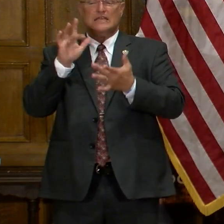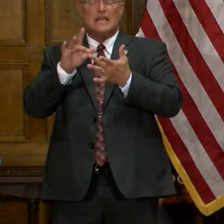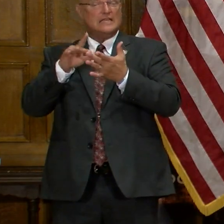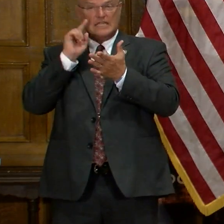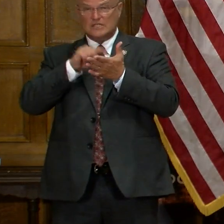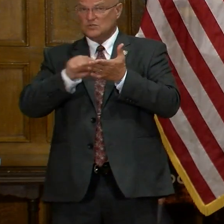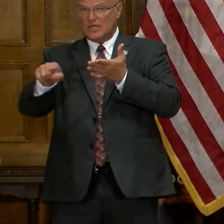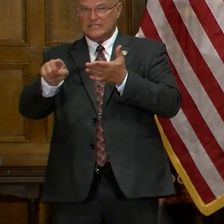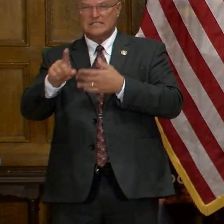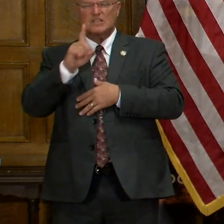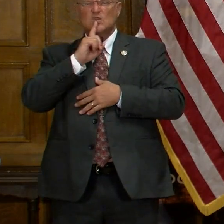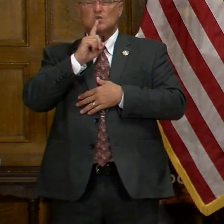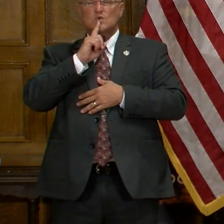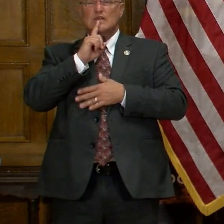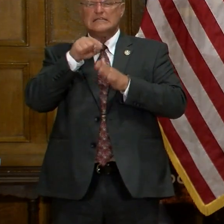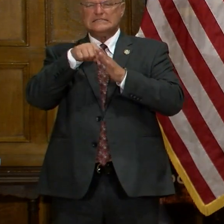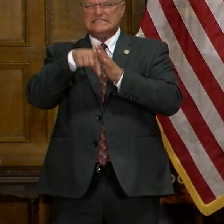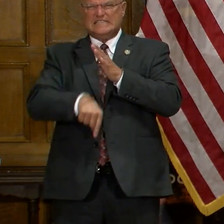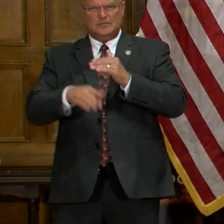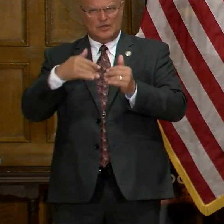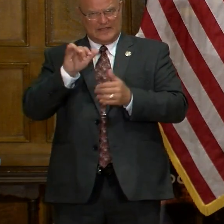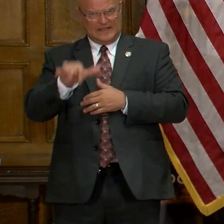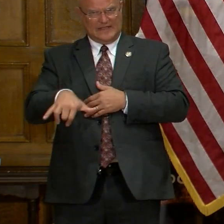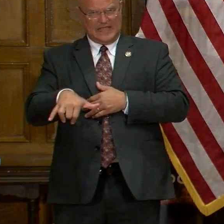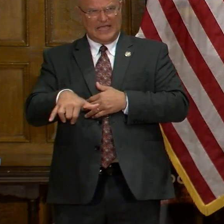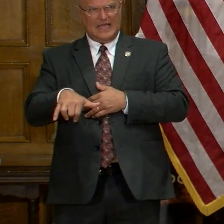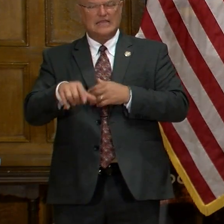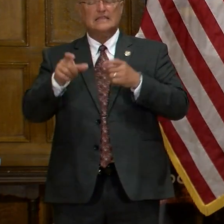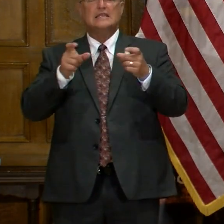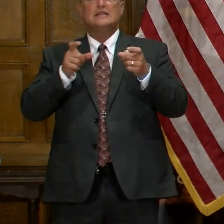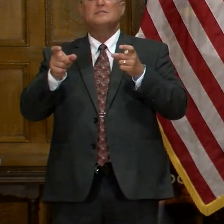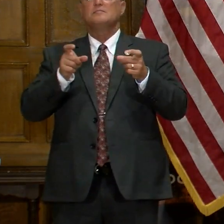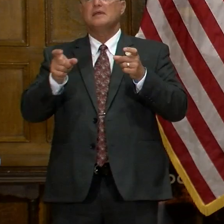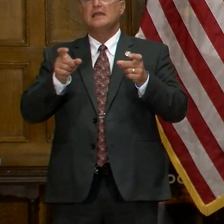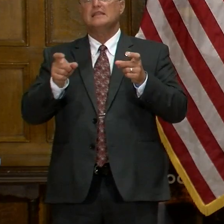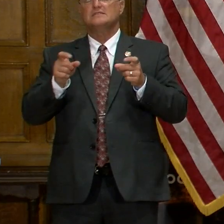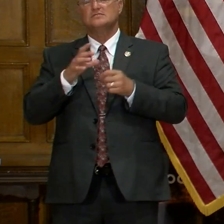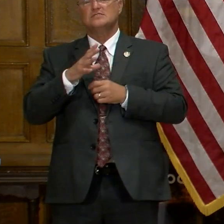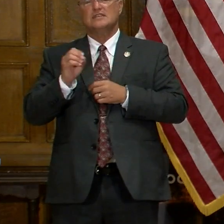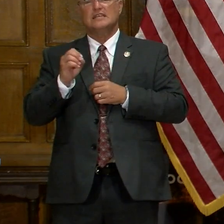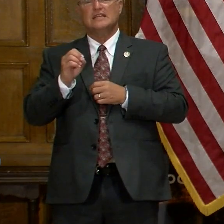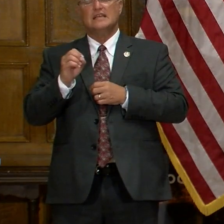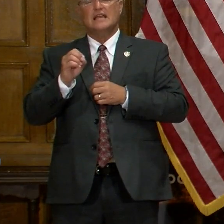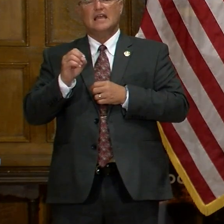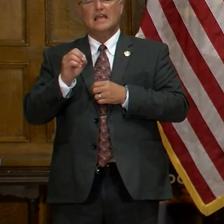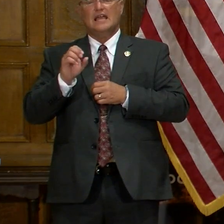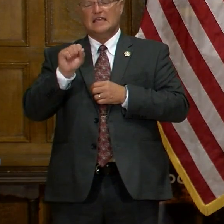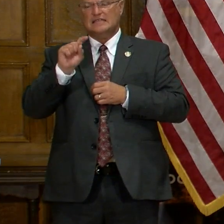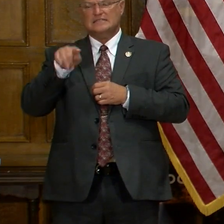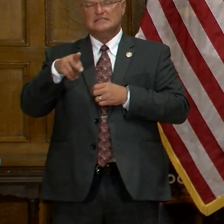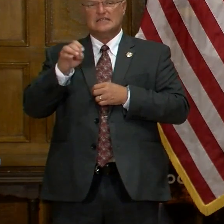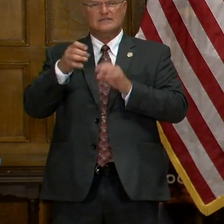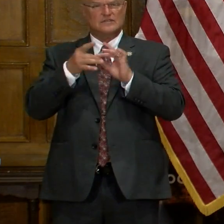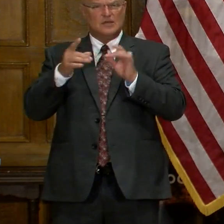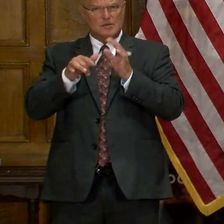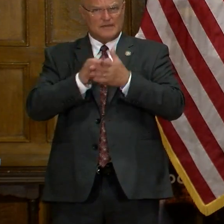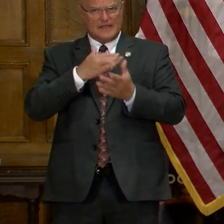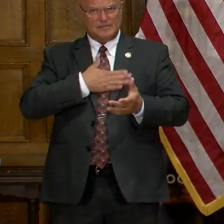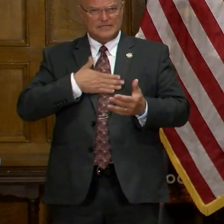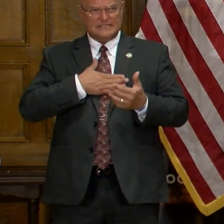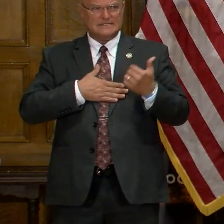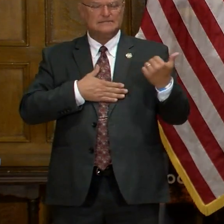contact tracing. It's really a step deeper than that in managing it. And Stephanie, do you want to comment on that?